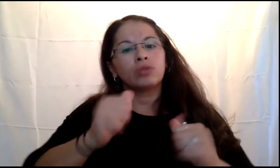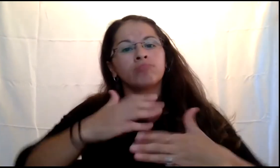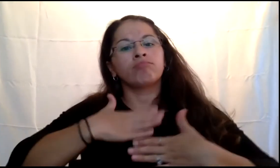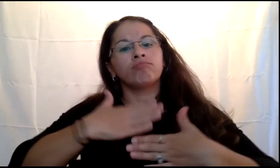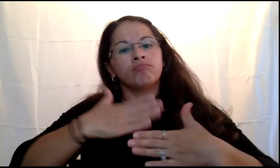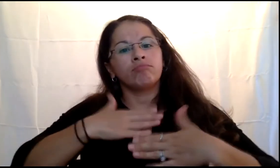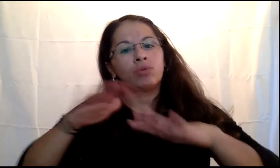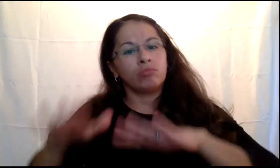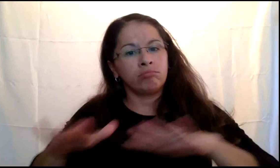And